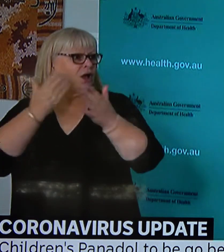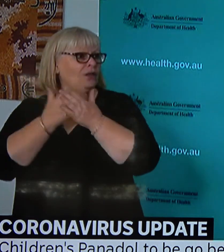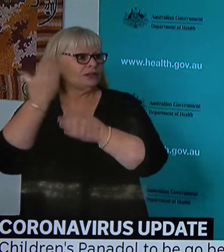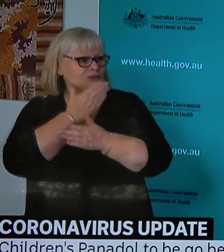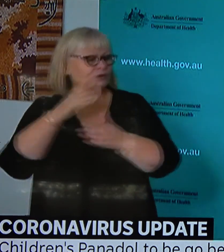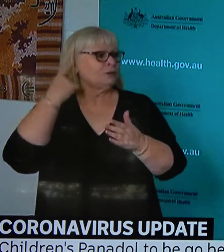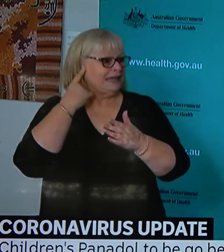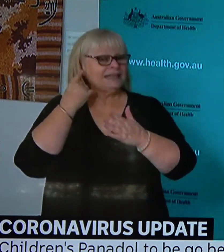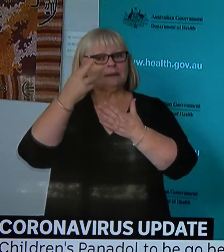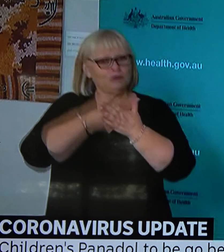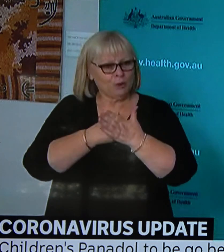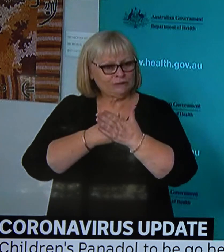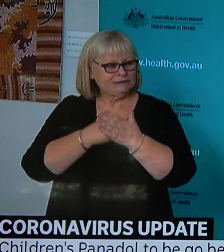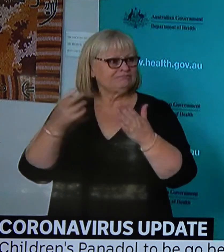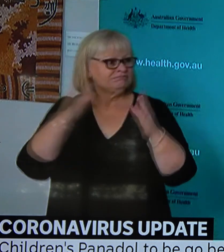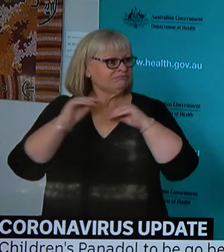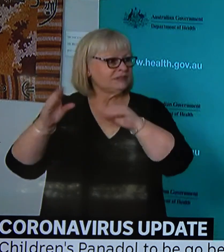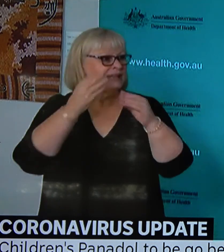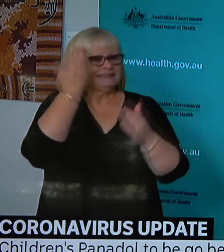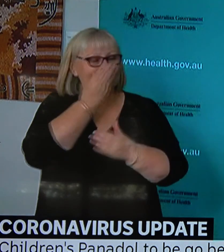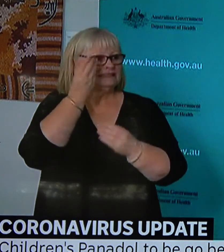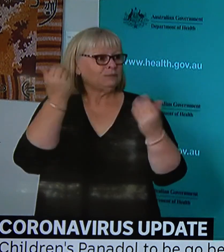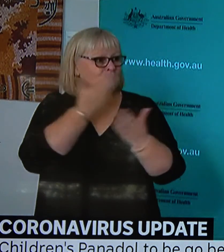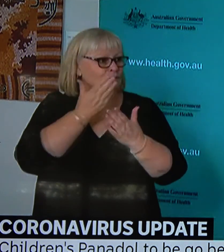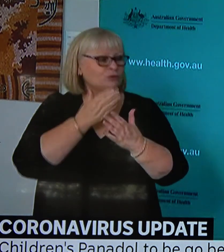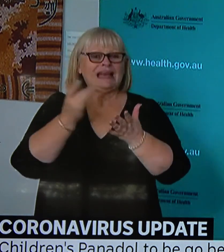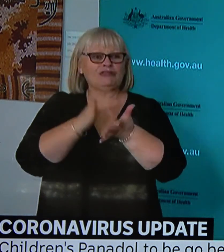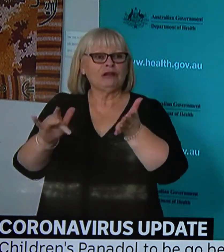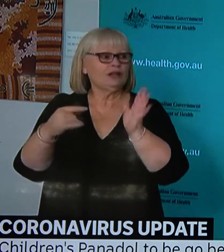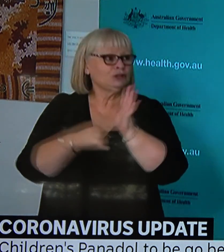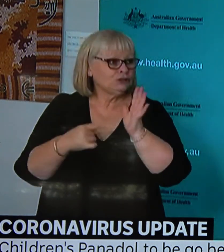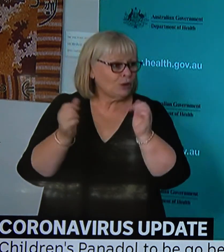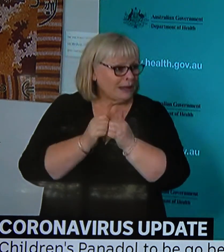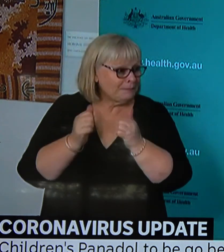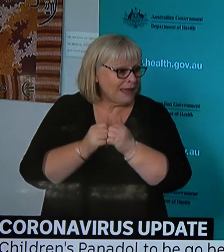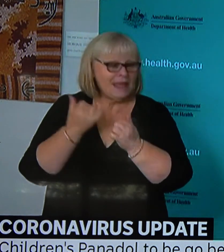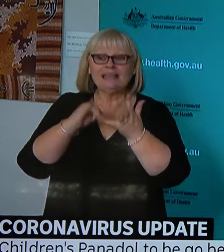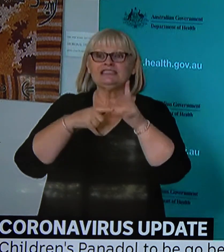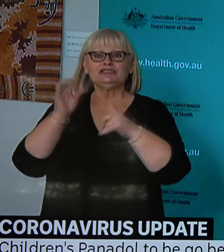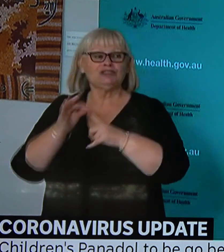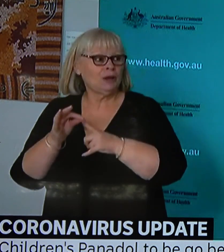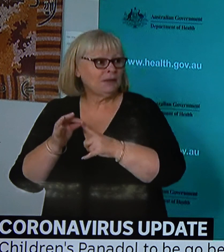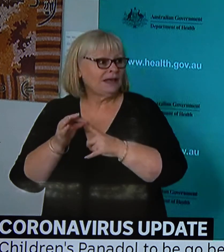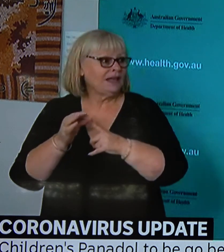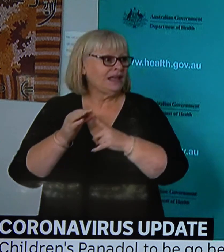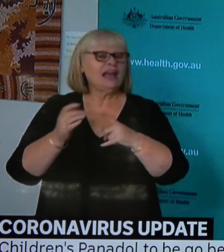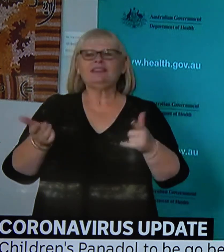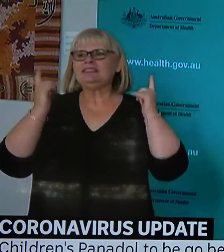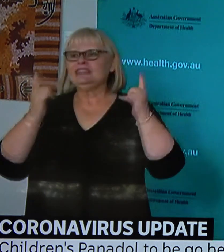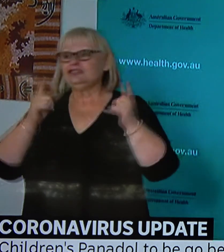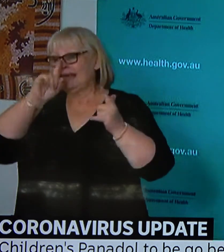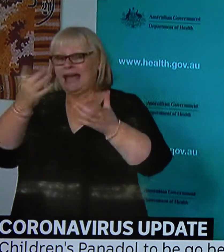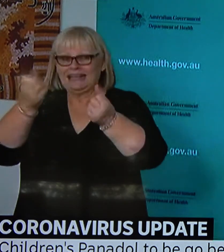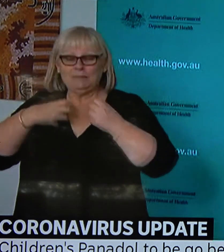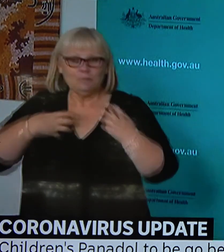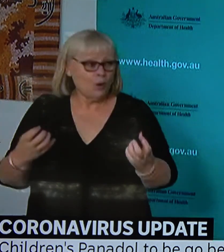Sorry, we're just hearing reports that there are some schools that are running out of toilet paper and soap, those emergency supplies. Teachers